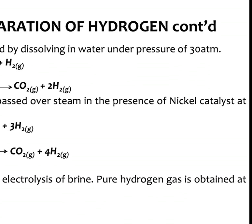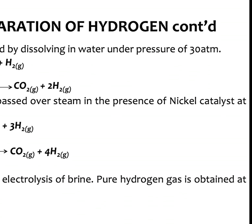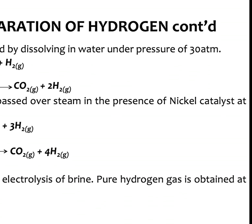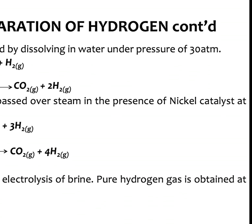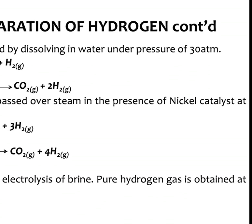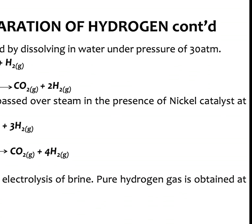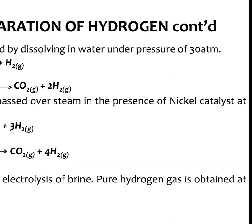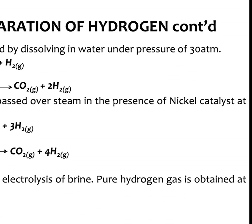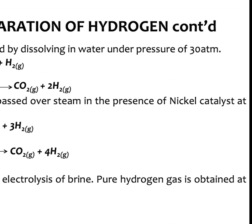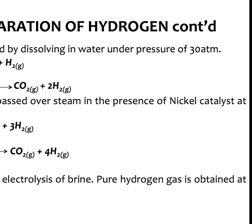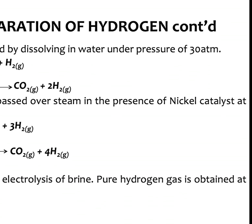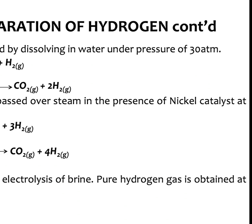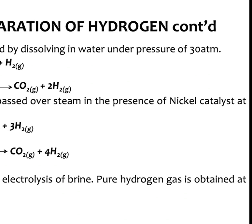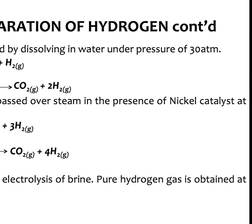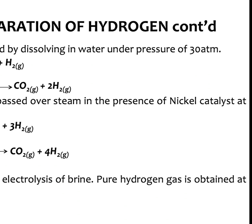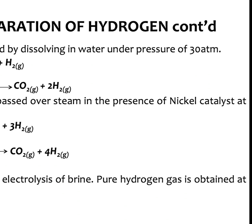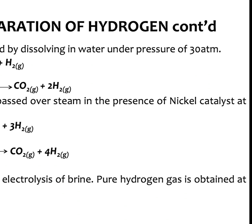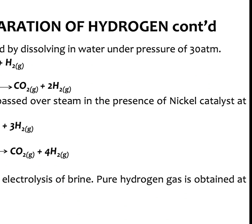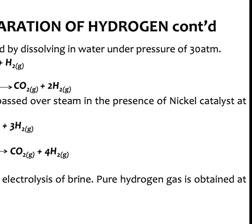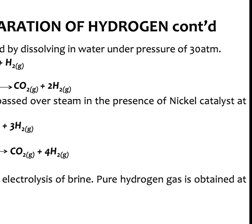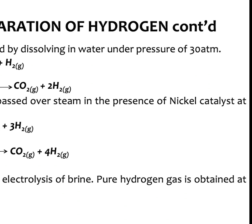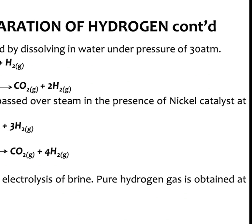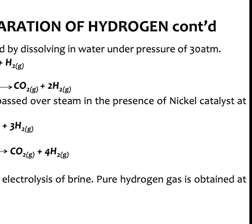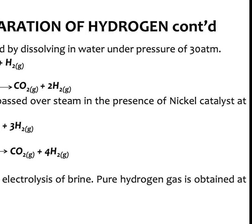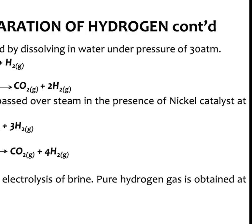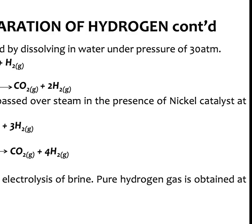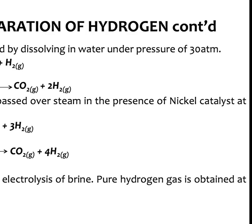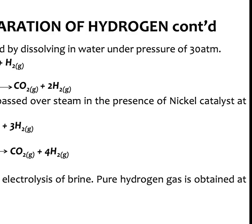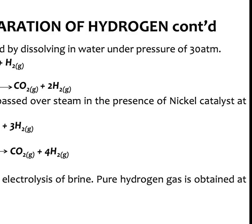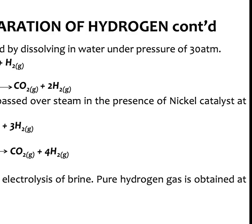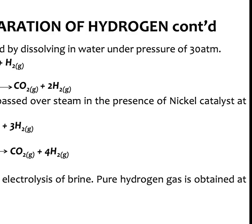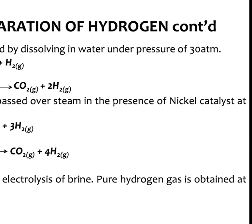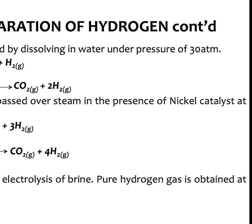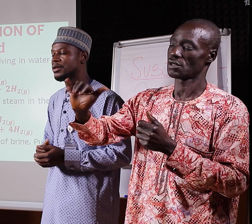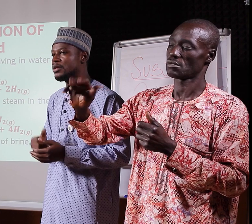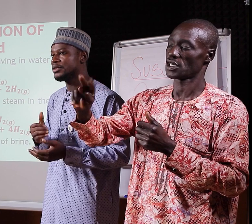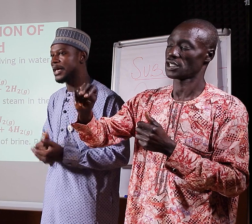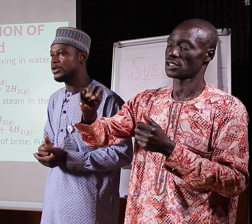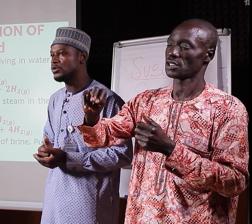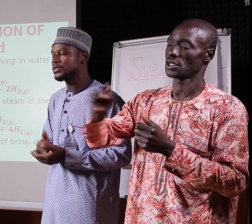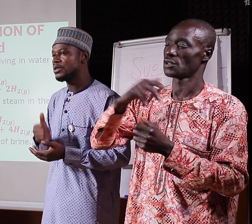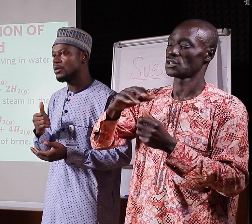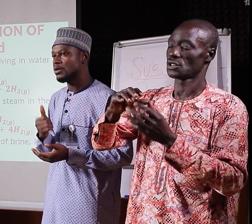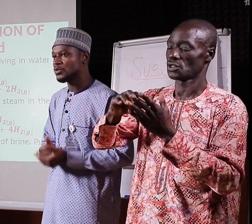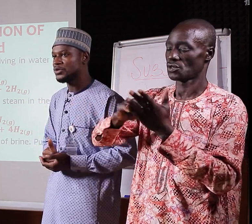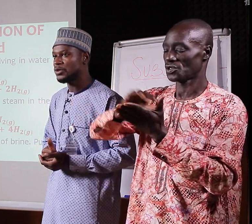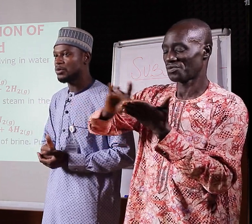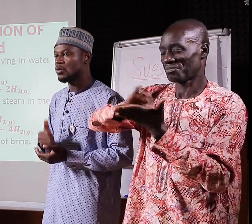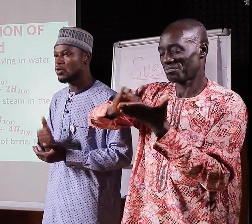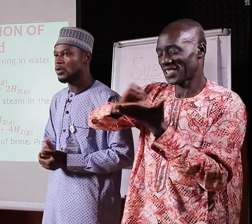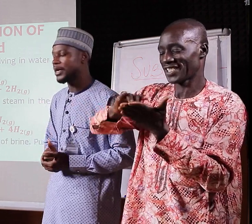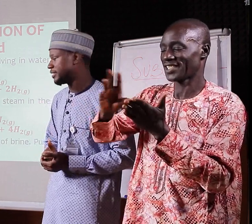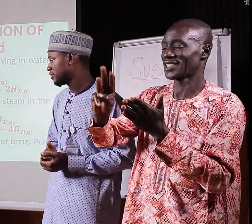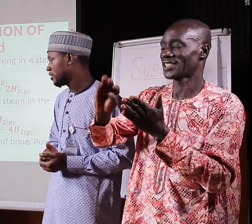gas. Now, how do we get it? We get it by electrolysis of brine. When we say brine, we mean dilute